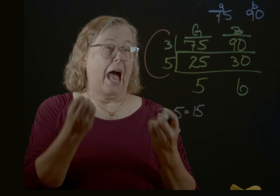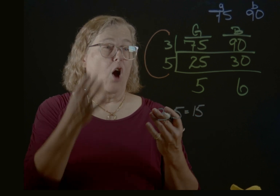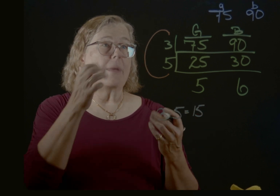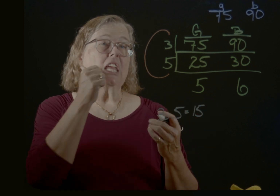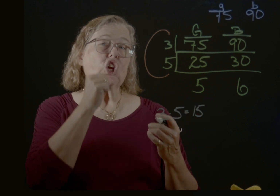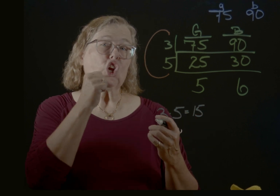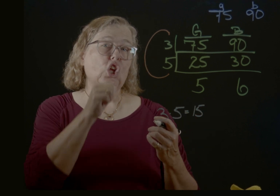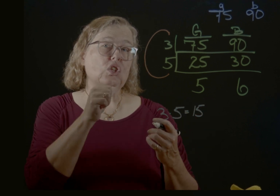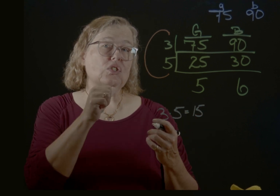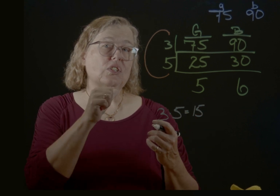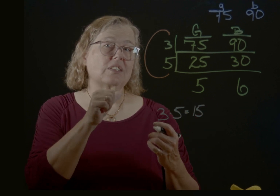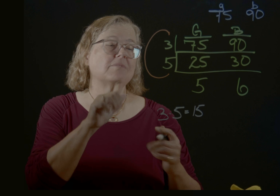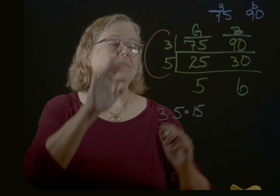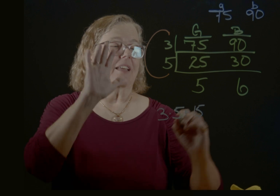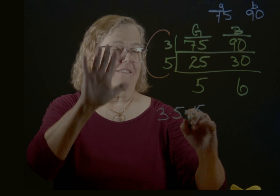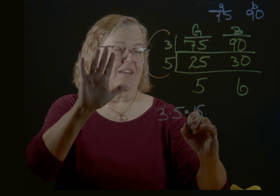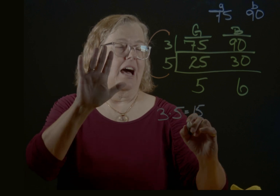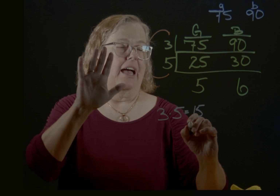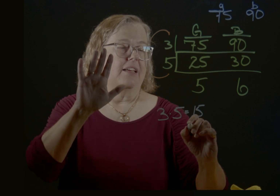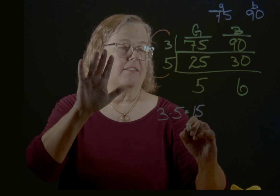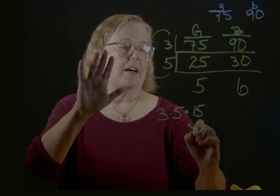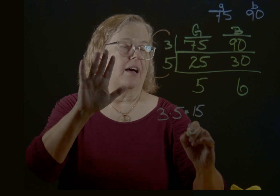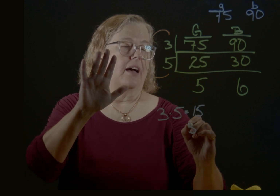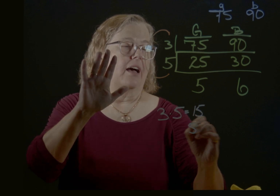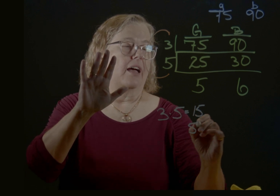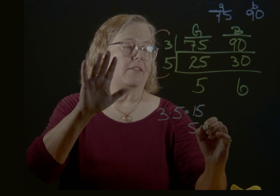How many girls? 5.